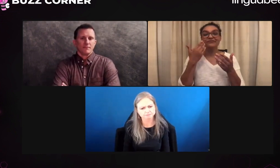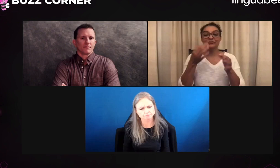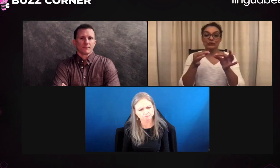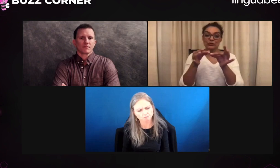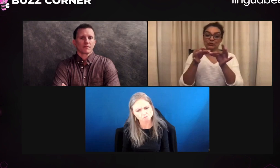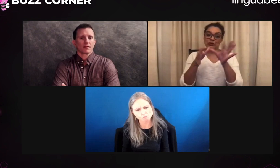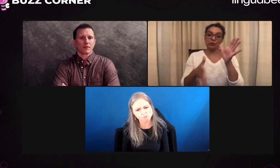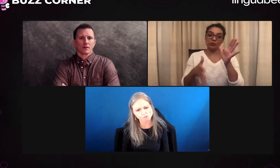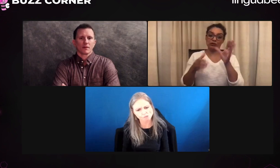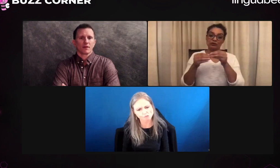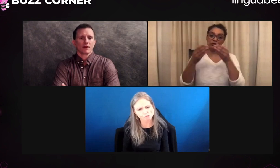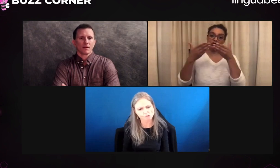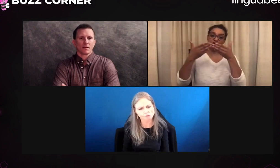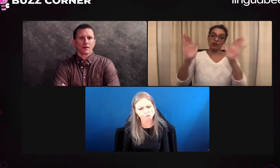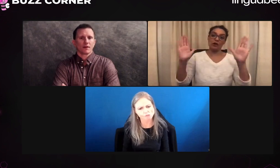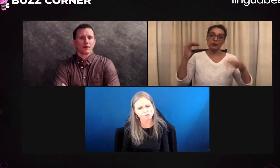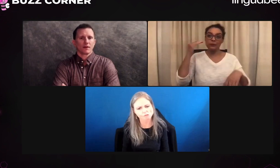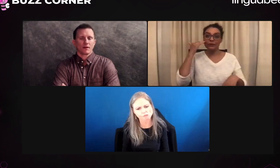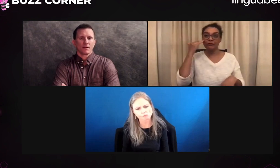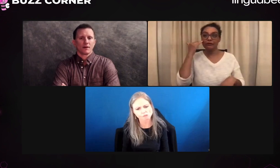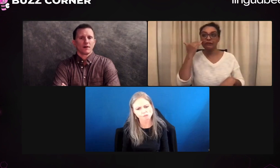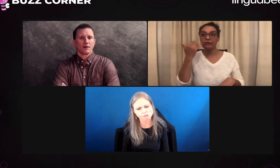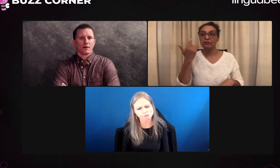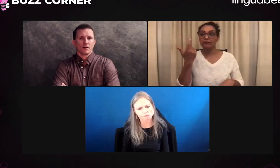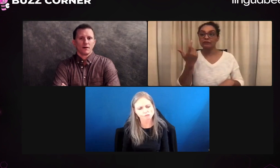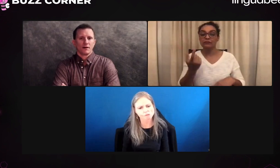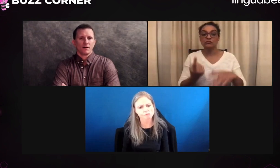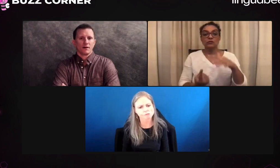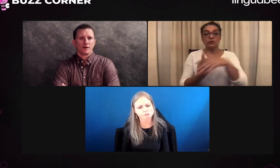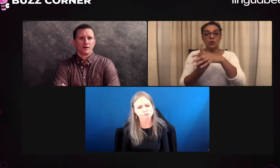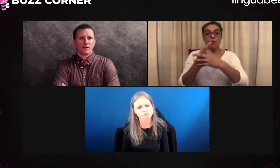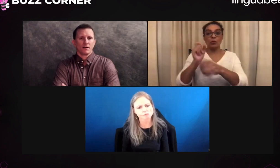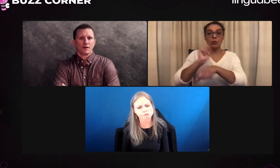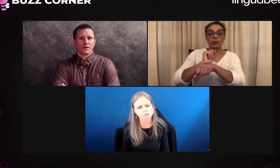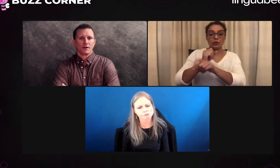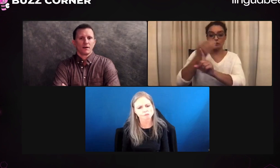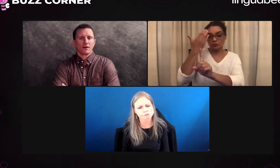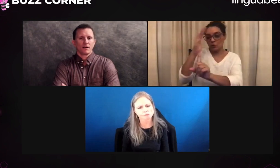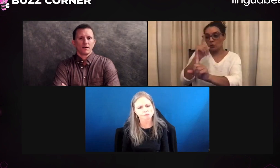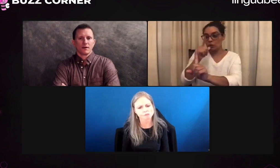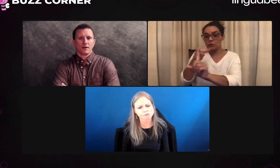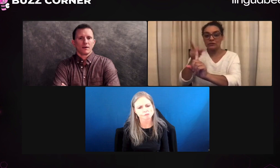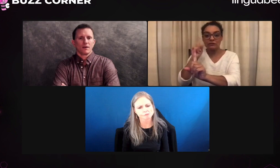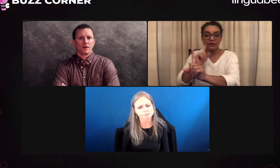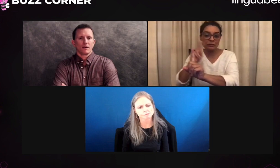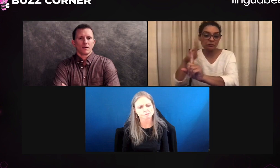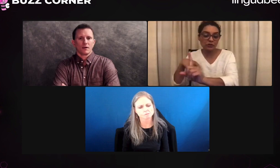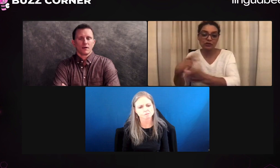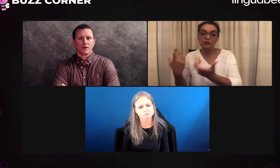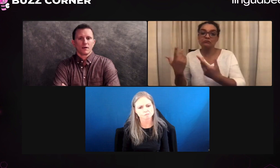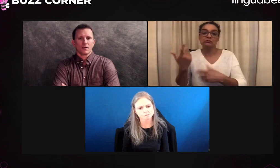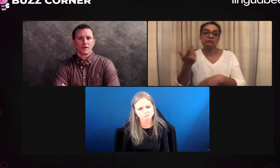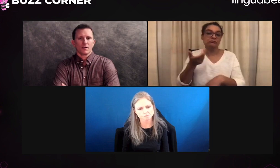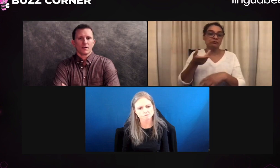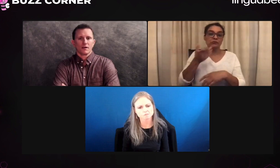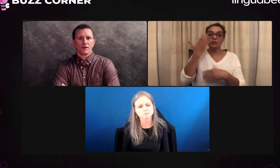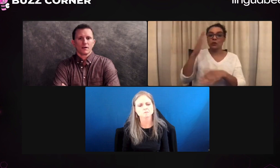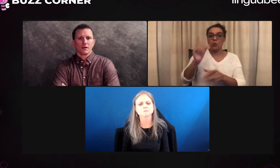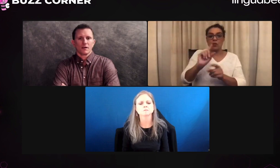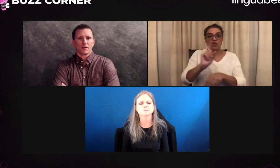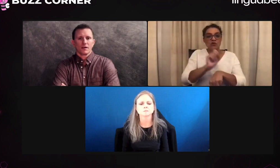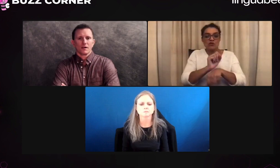Yeah. Yeah. And I would say interpreters in general are aware